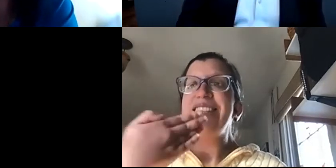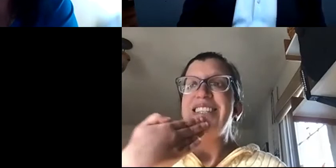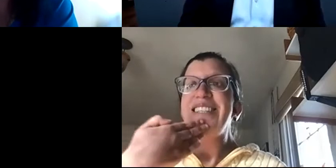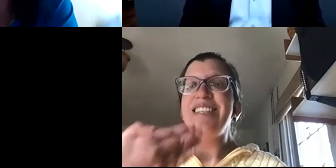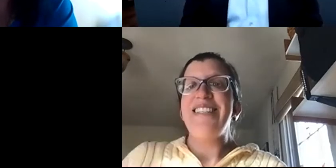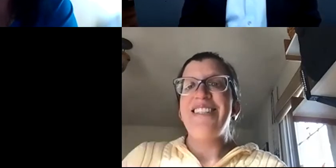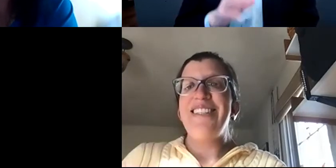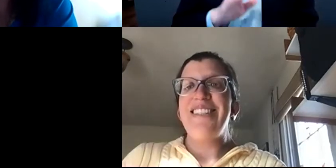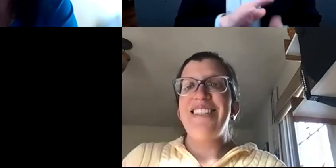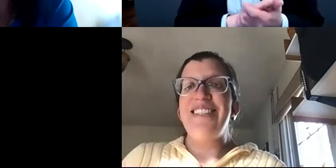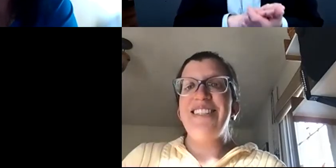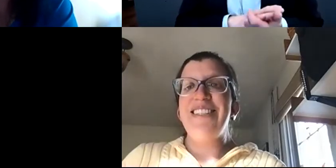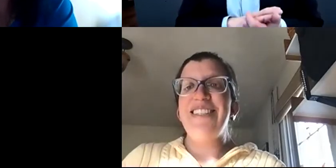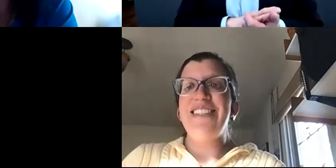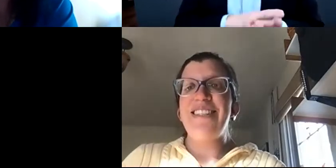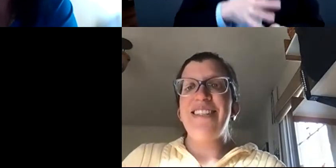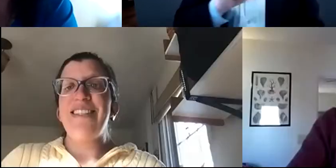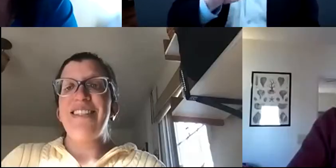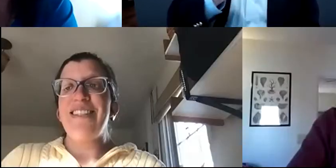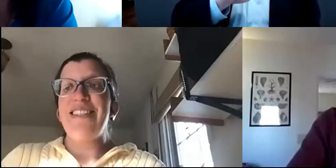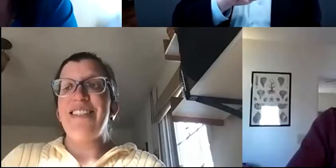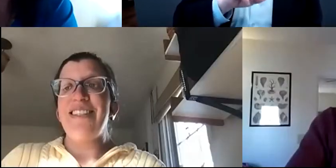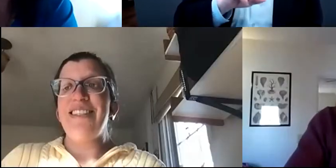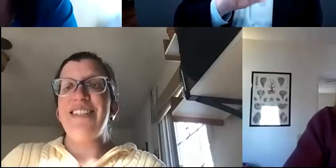Rochelle, would you like to Thank introduce? you.